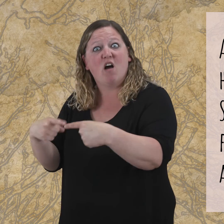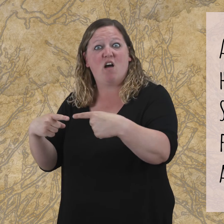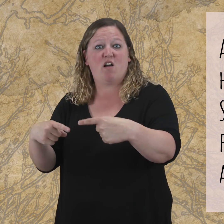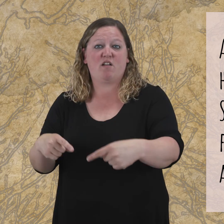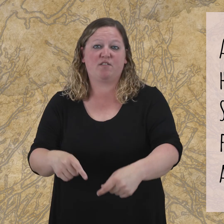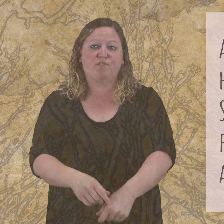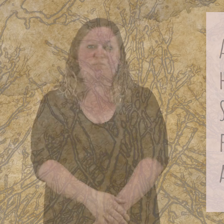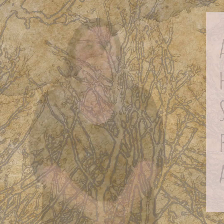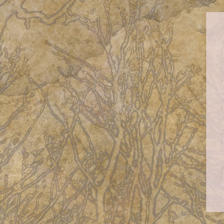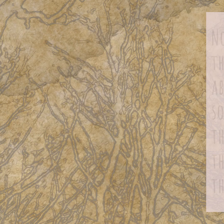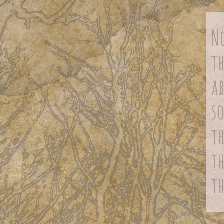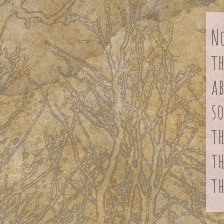themselves.